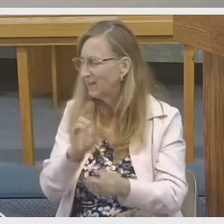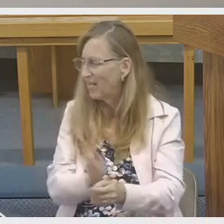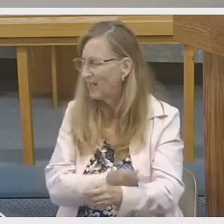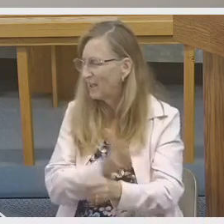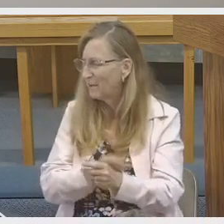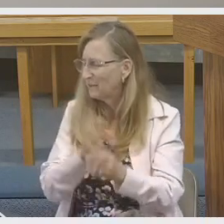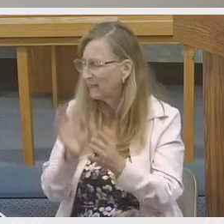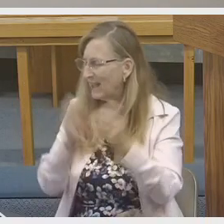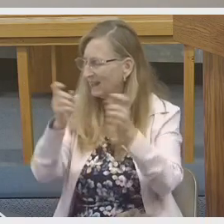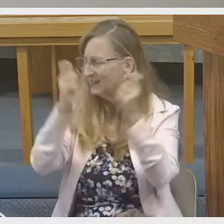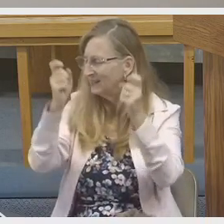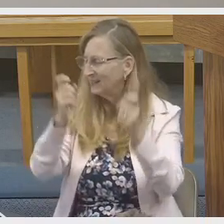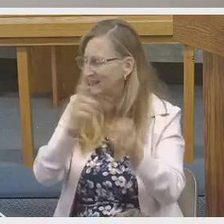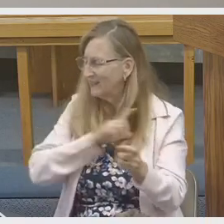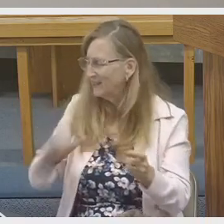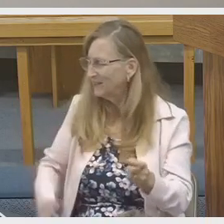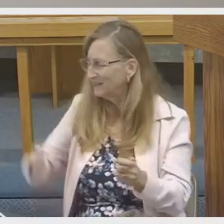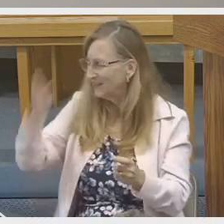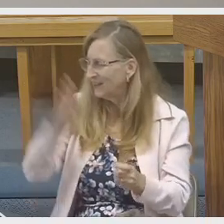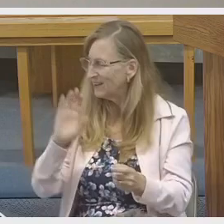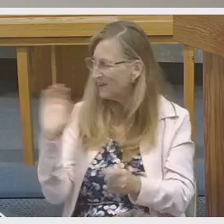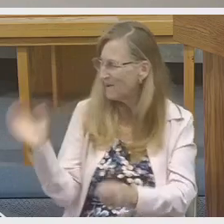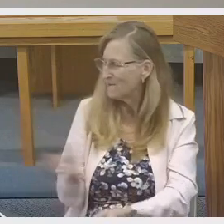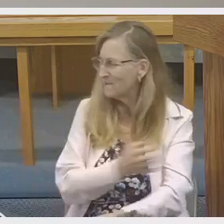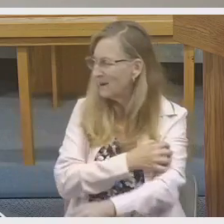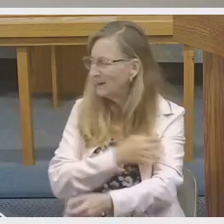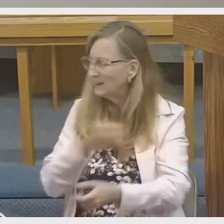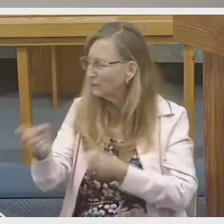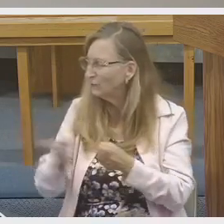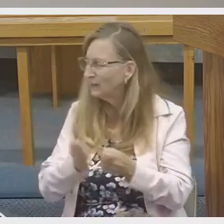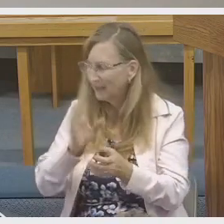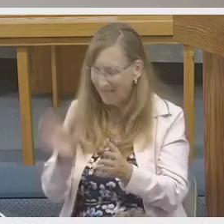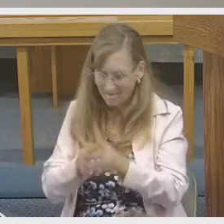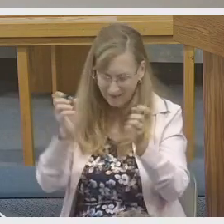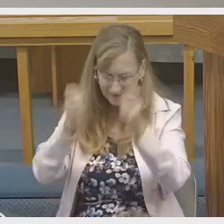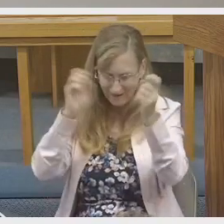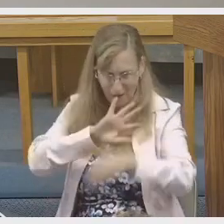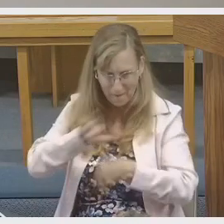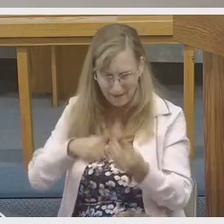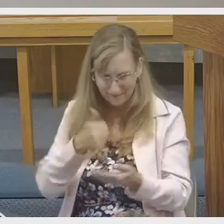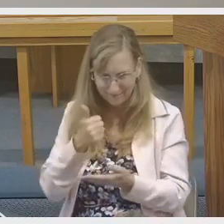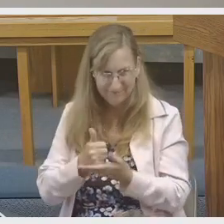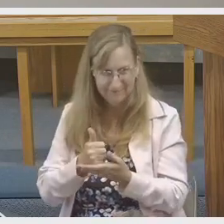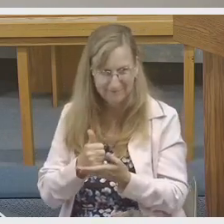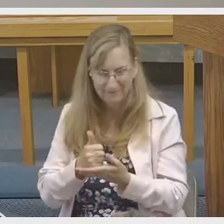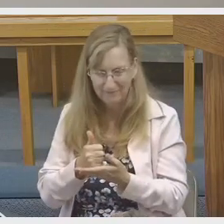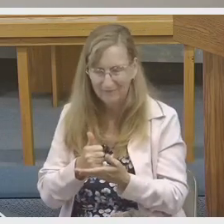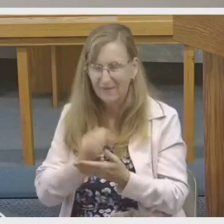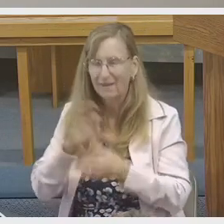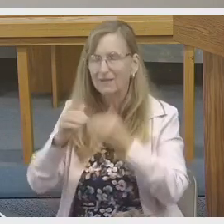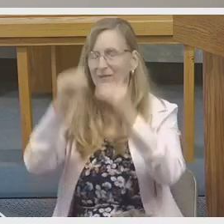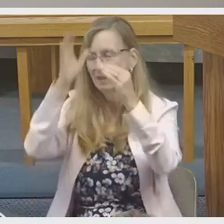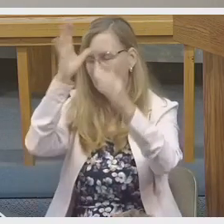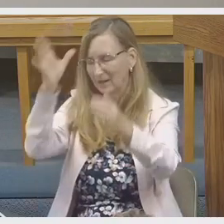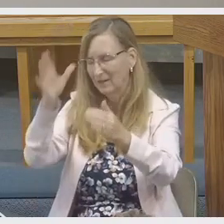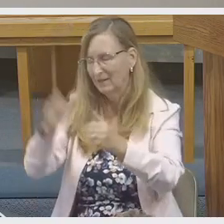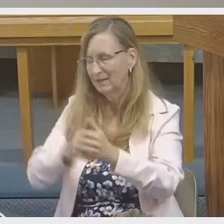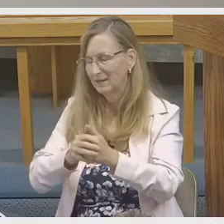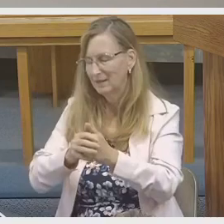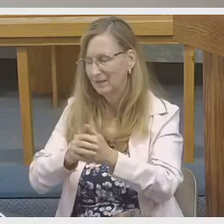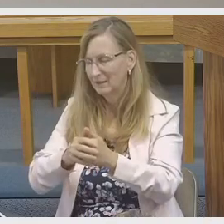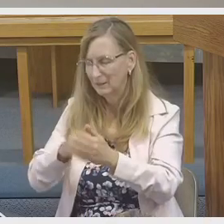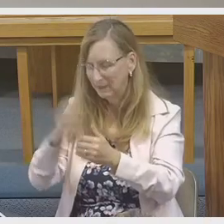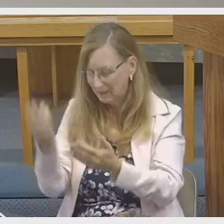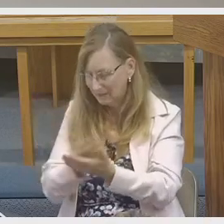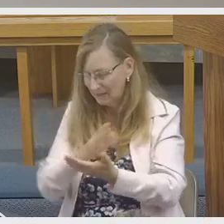Hallelujah. For our Lord God Almighty reigns. Hallelujah. Amen. Our Father, who art in heaven,